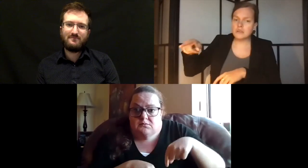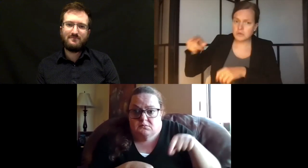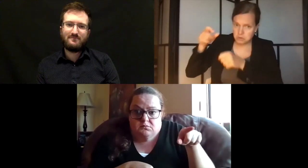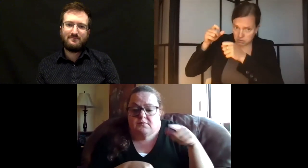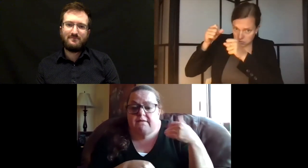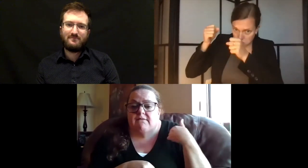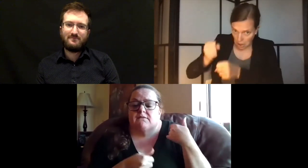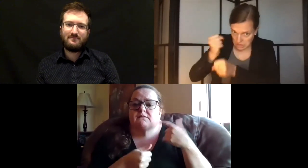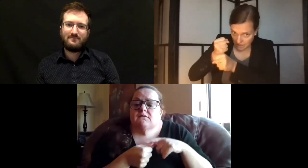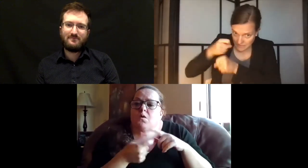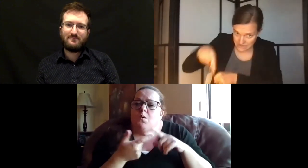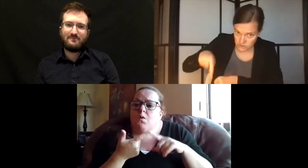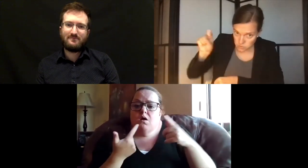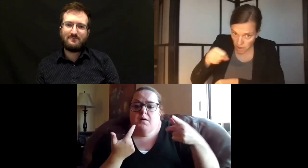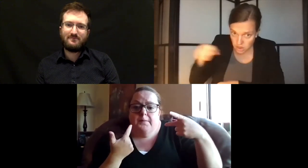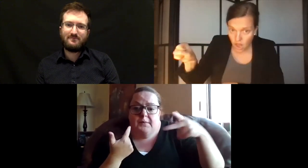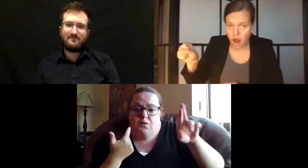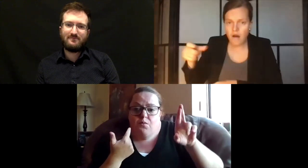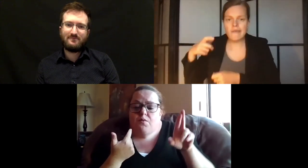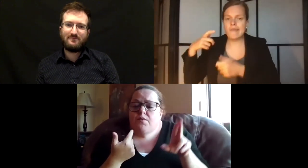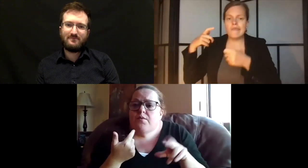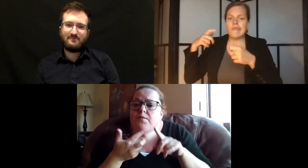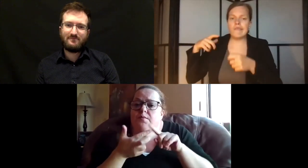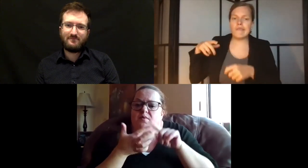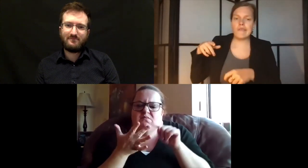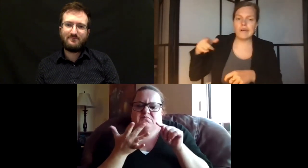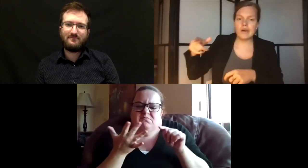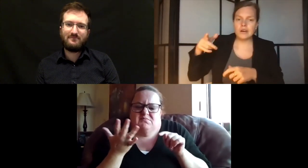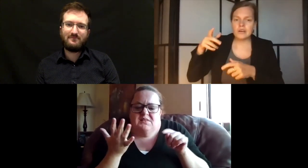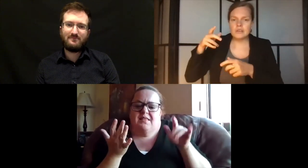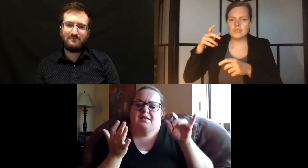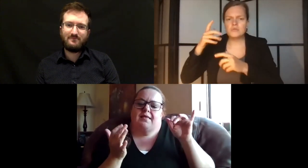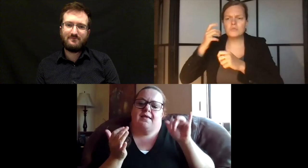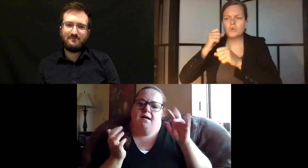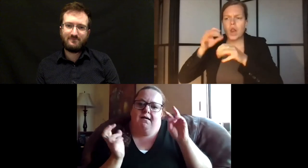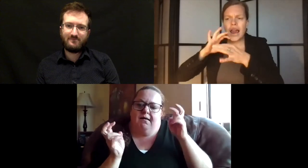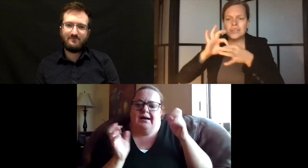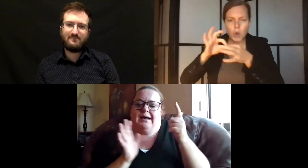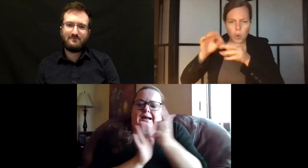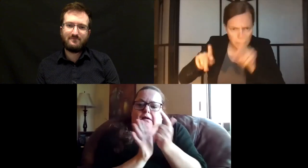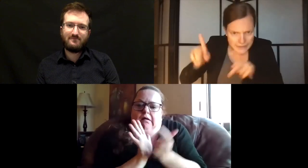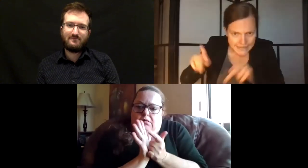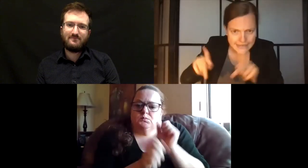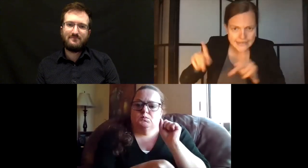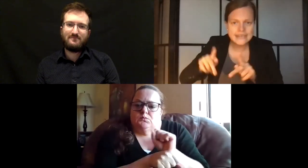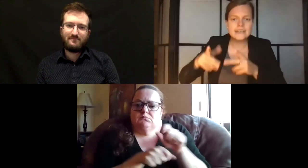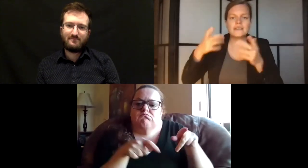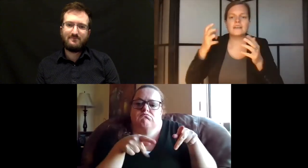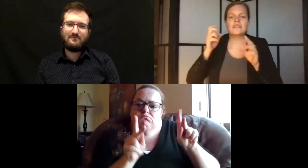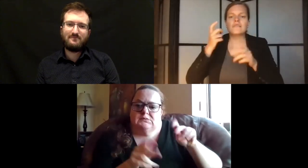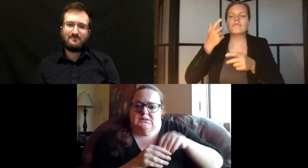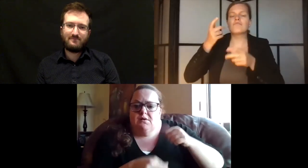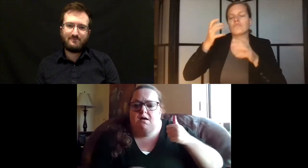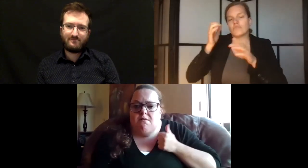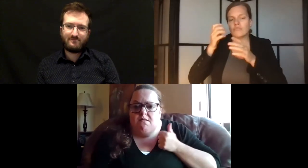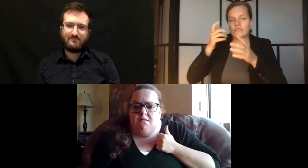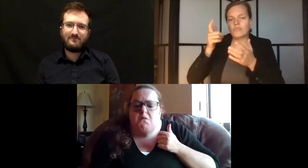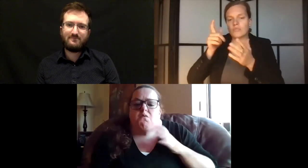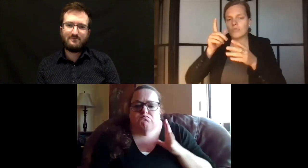employment consulting and counseling. So we'll find out if they're a permanent resident or what their status here is in Canada,